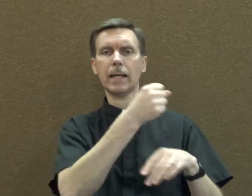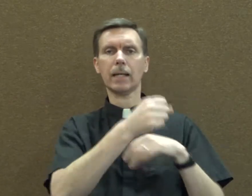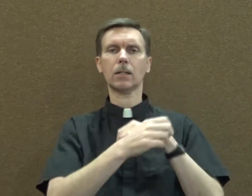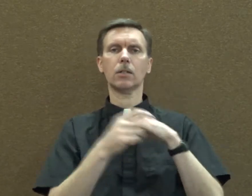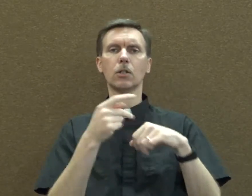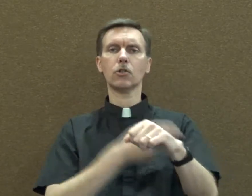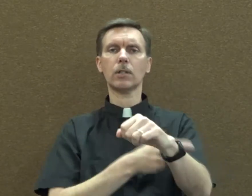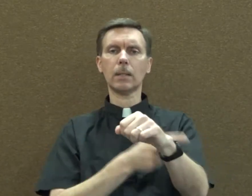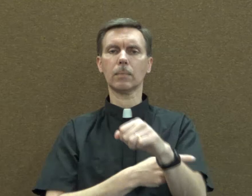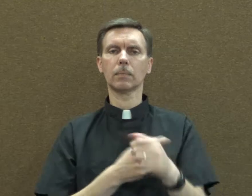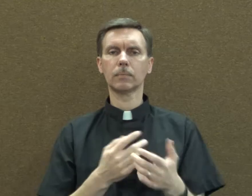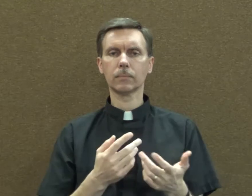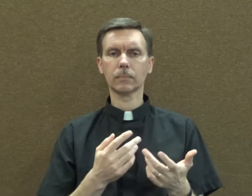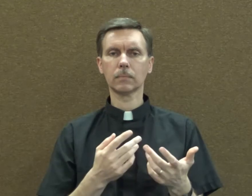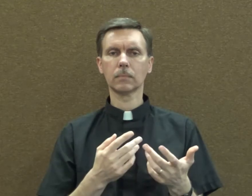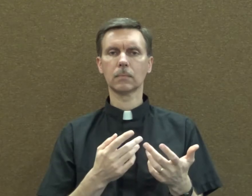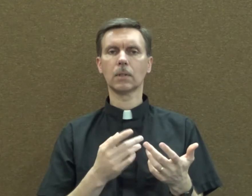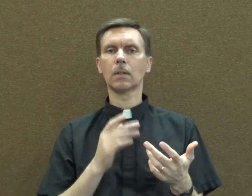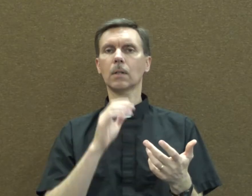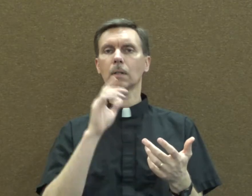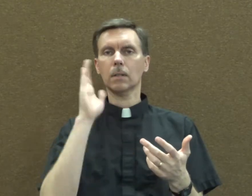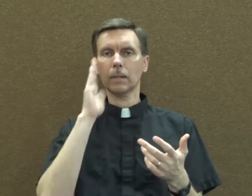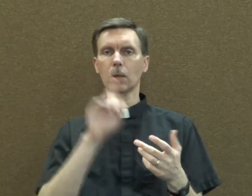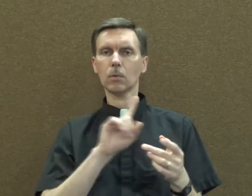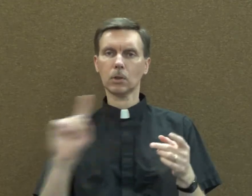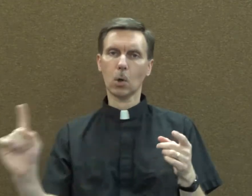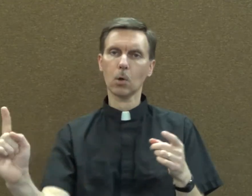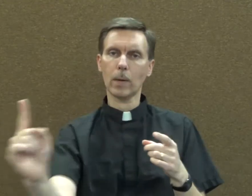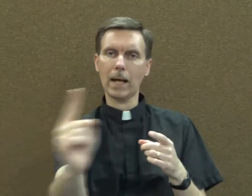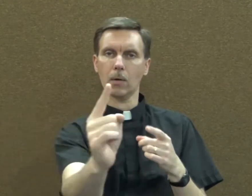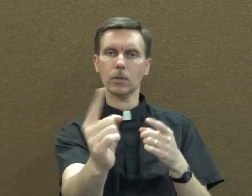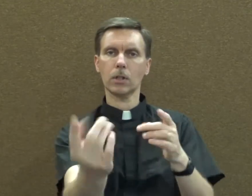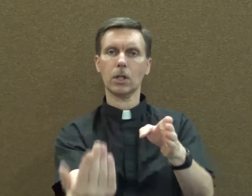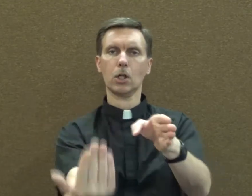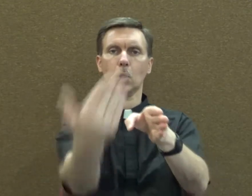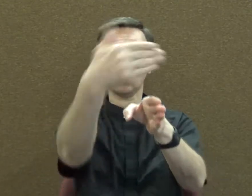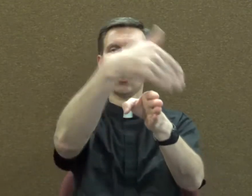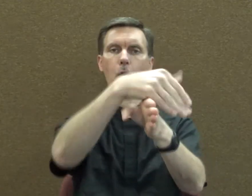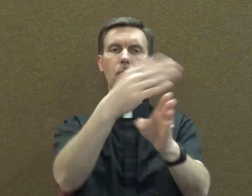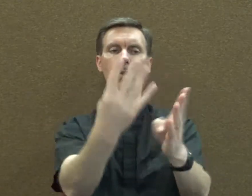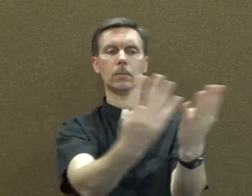take a sheep? They will go around and go over